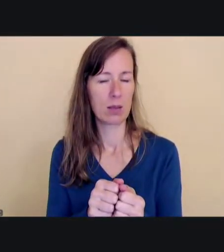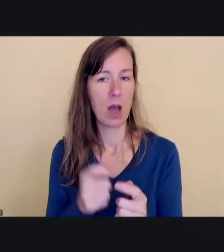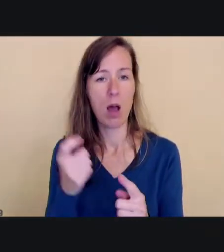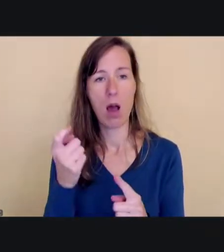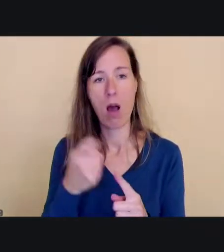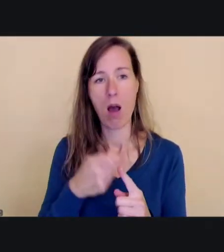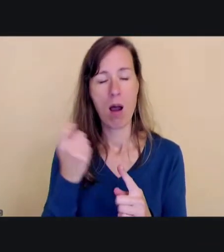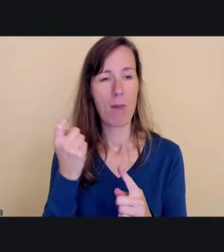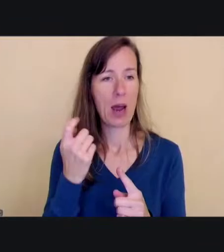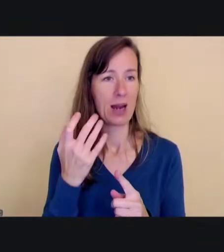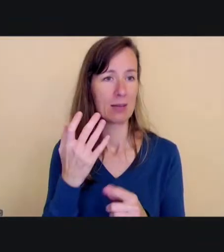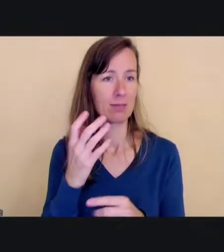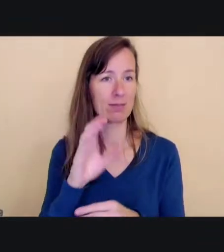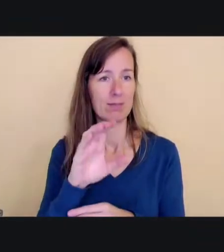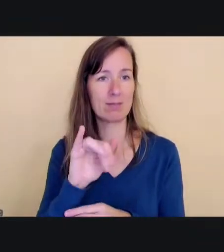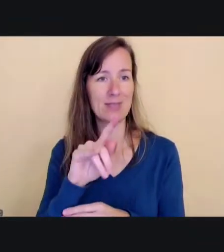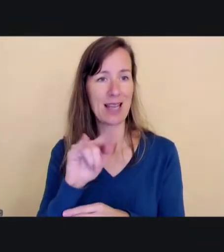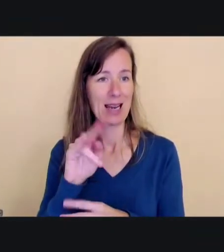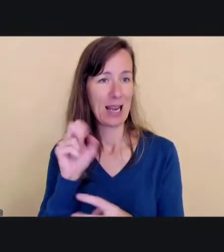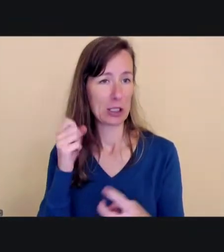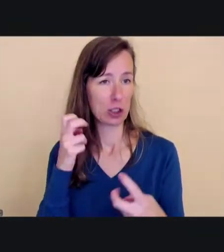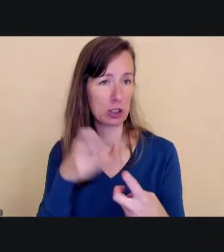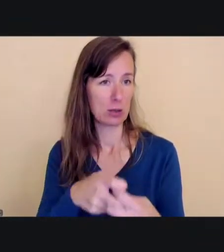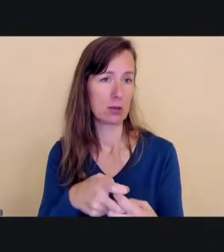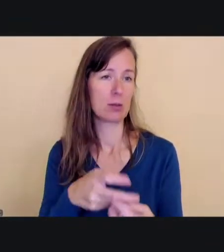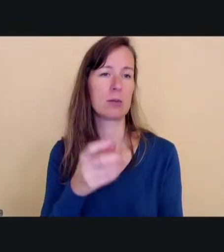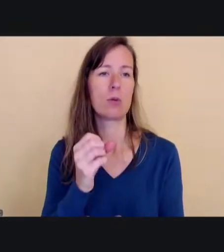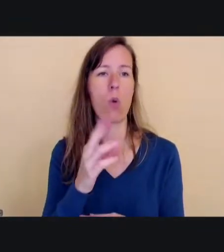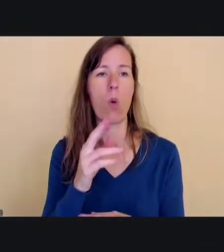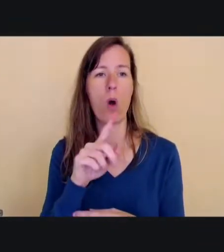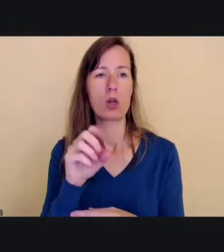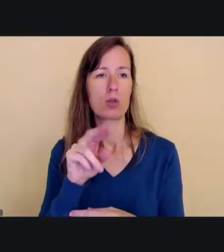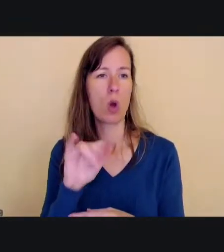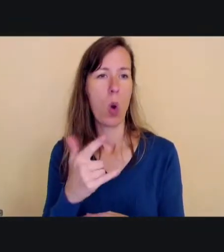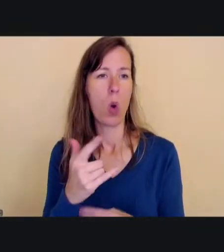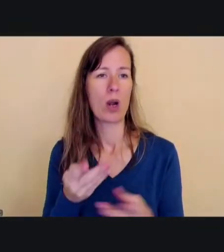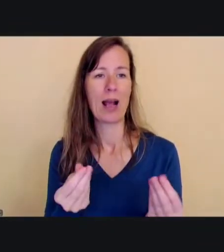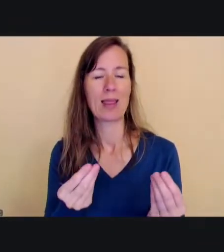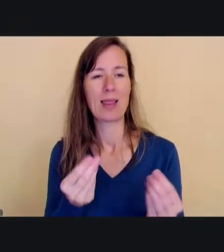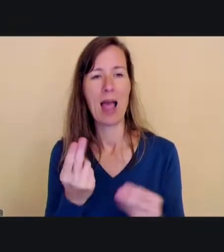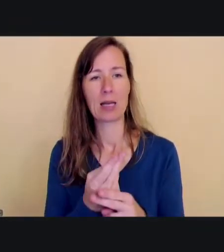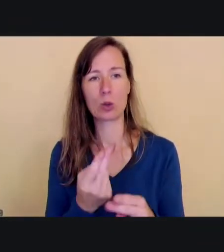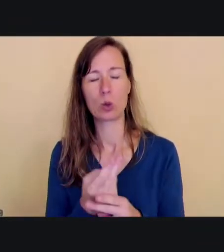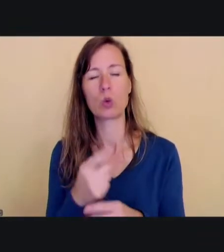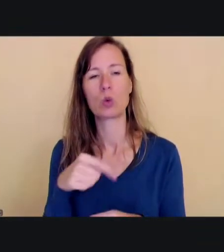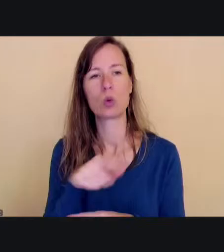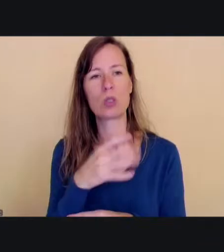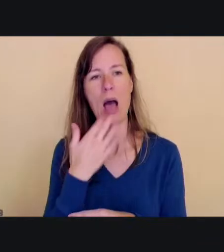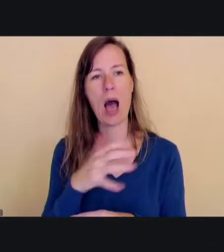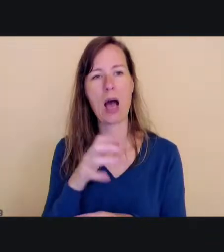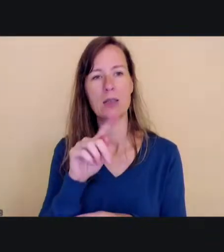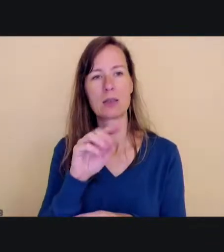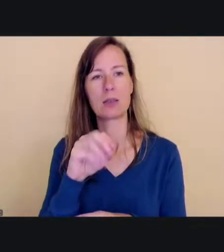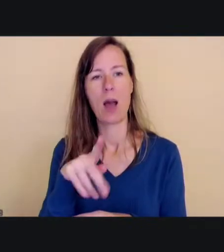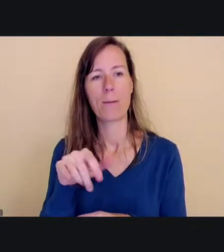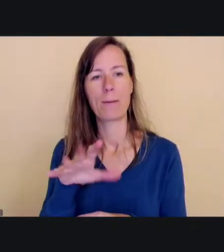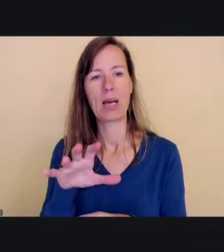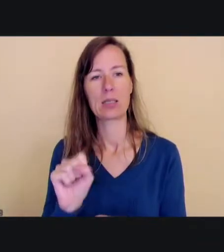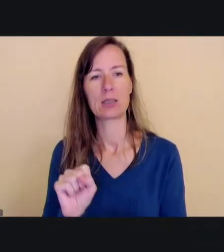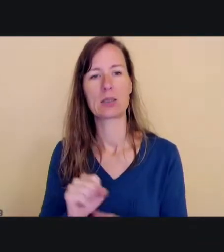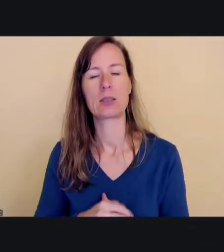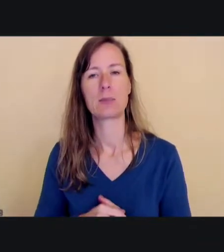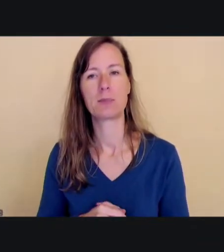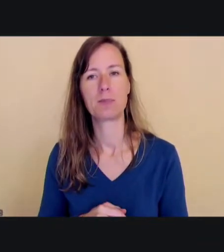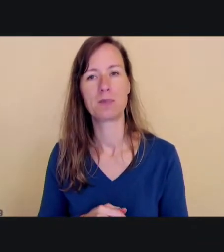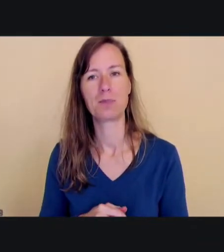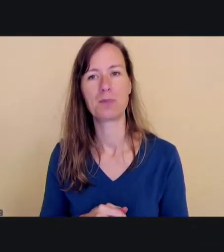citations or zoning and land use, those seem to be the hot topics that get